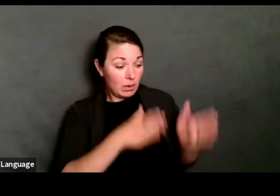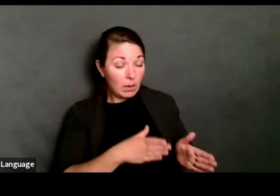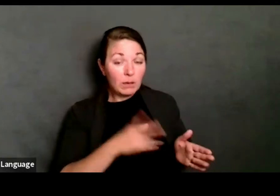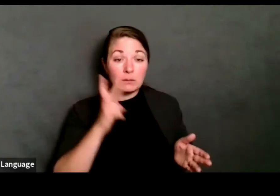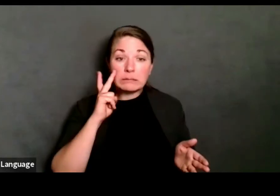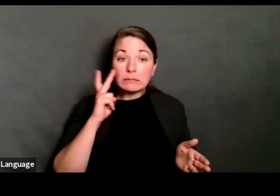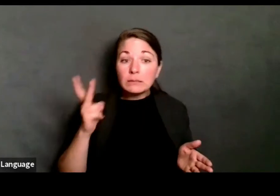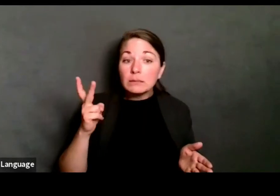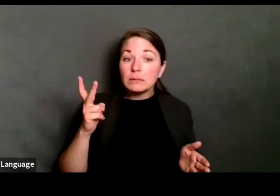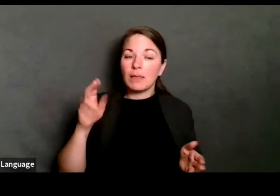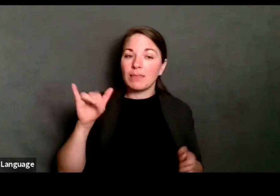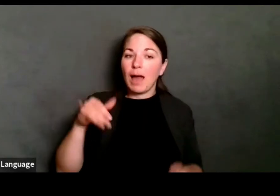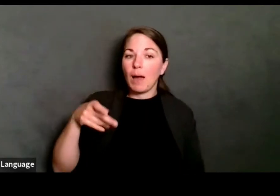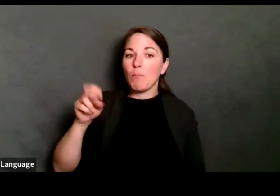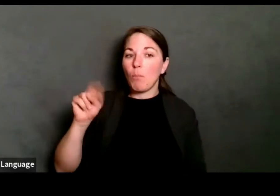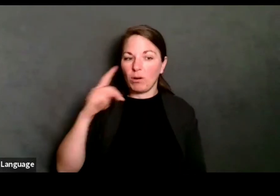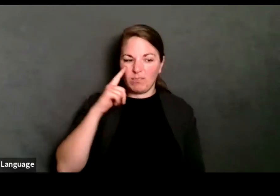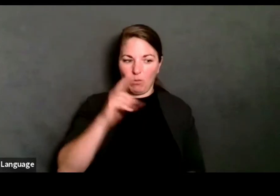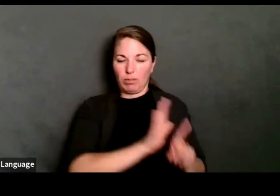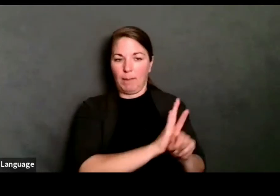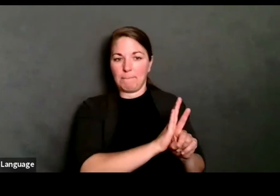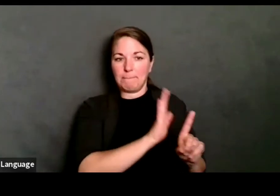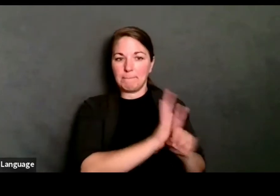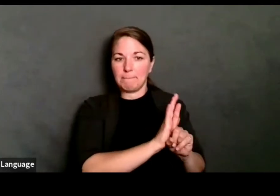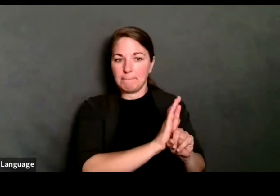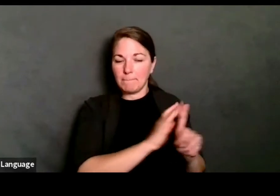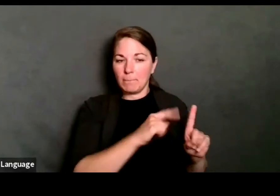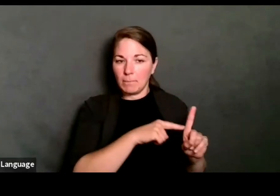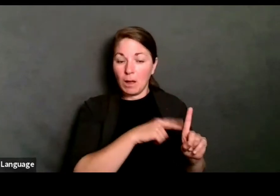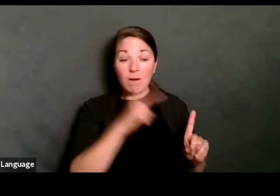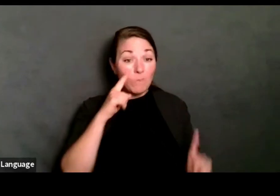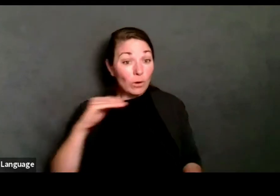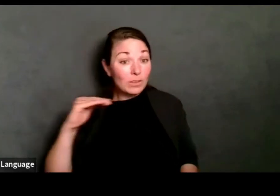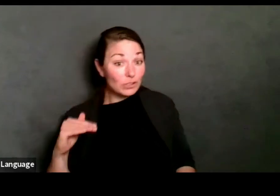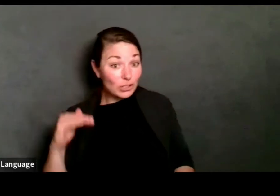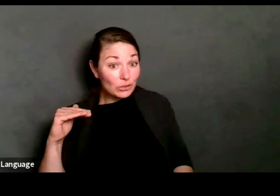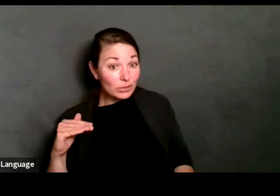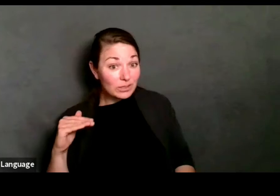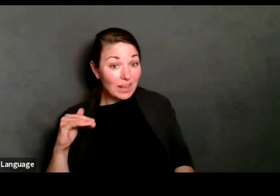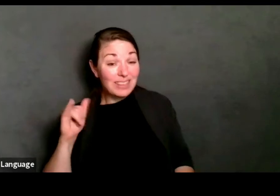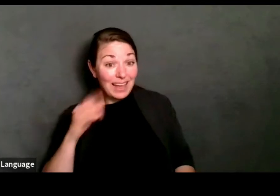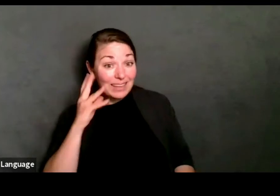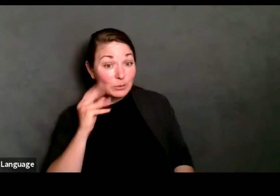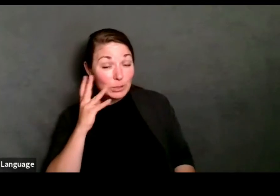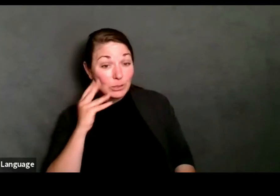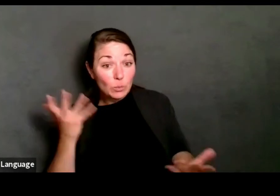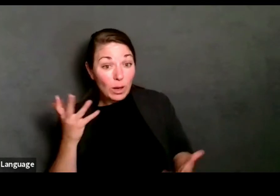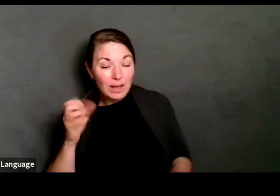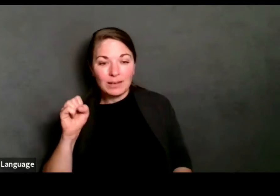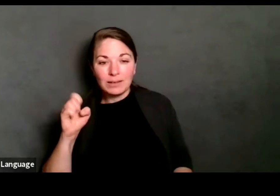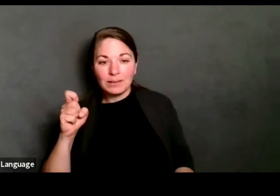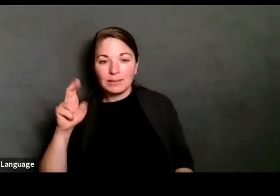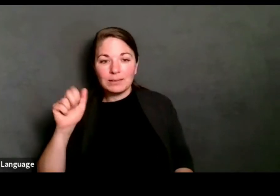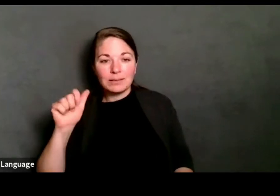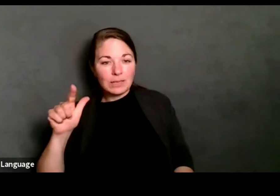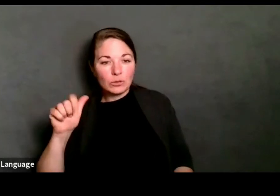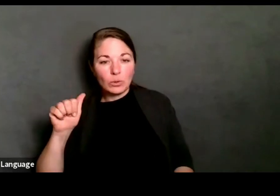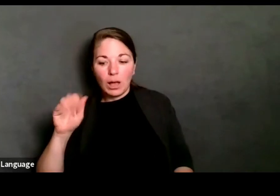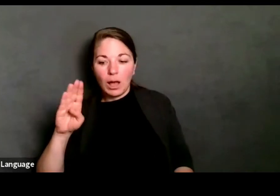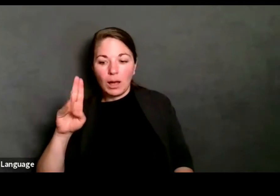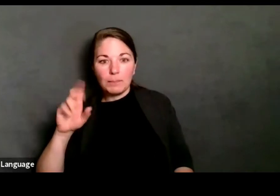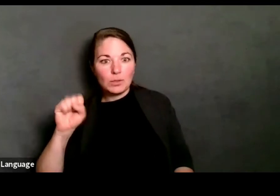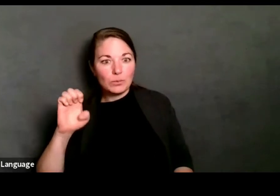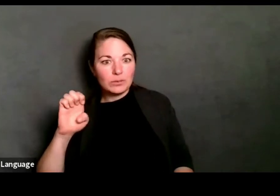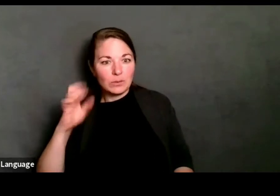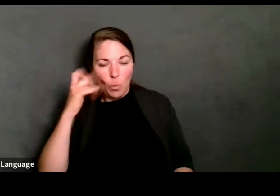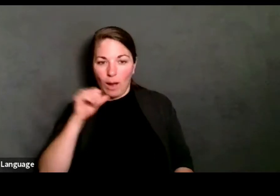abuse is an experience of pornography. For the children involved, this is an experience of sexual abuse. So let's call it what